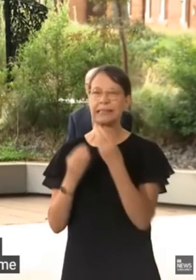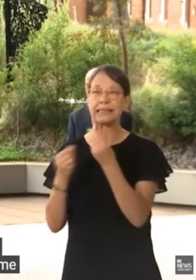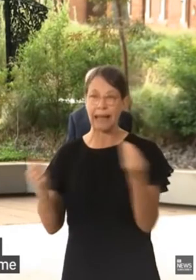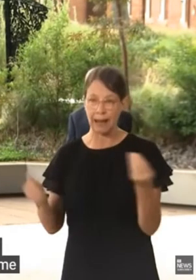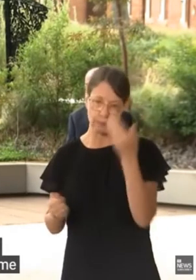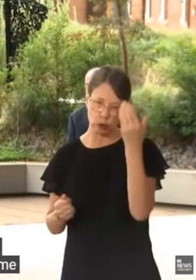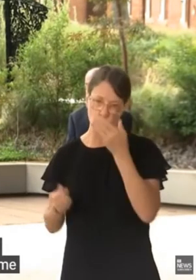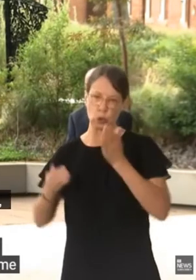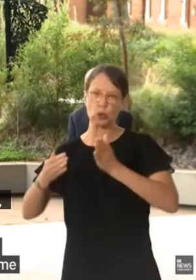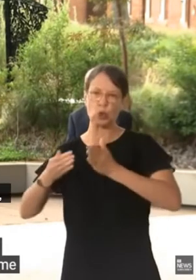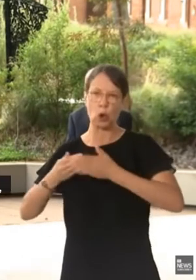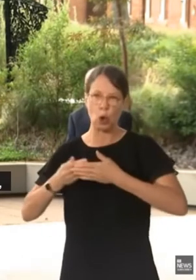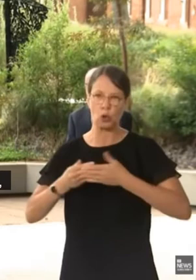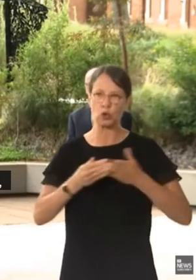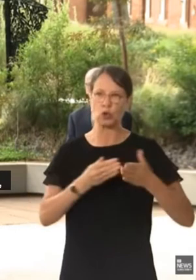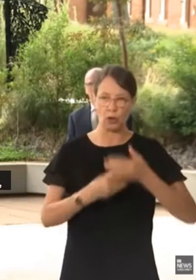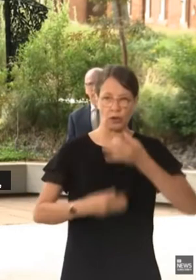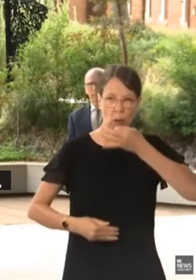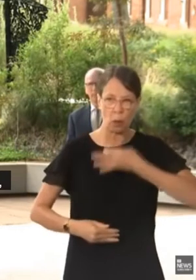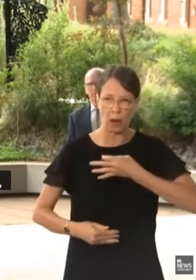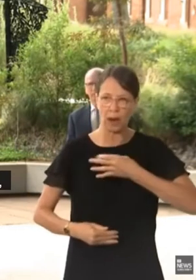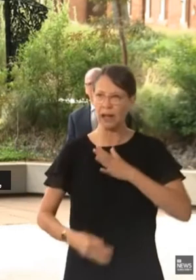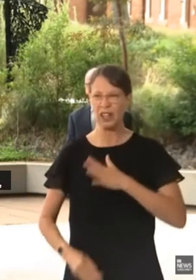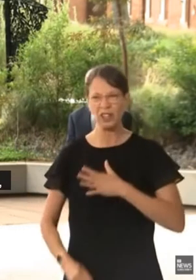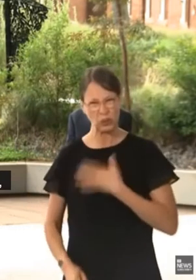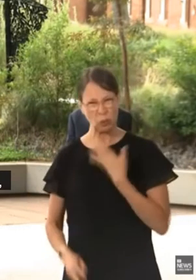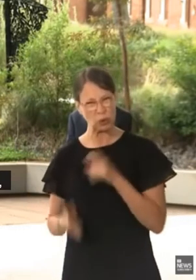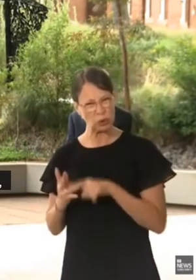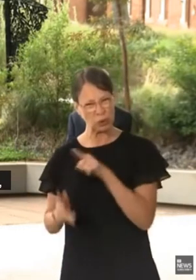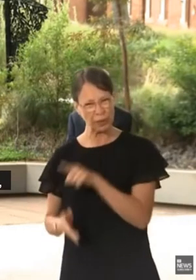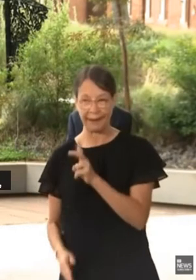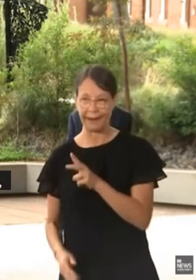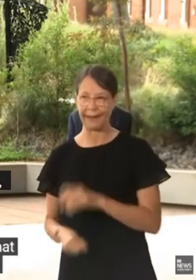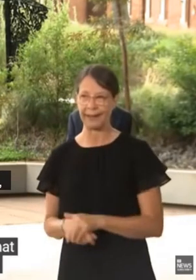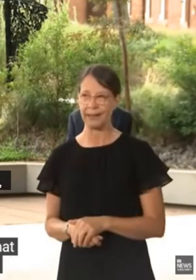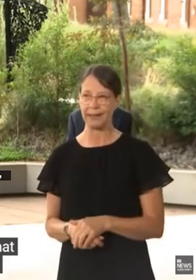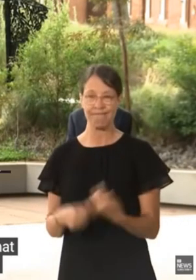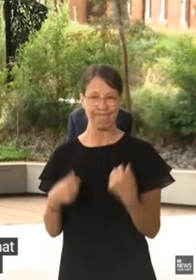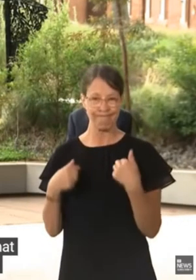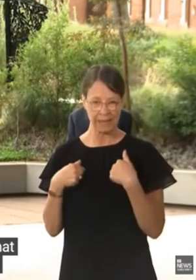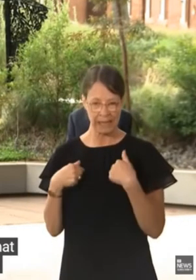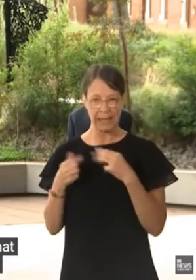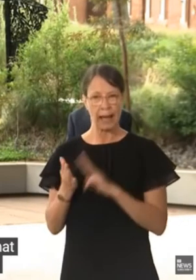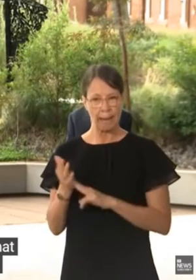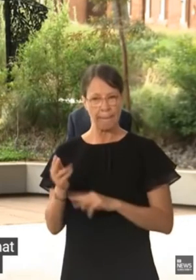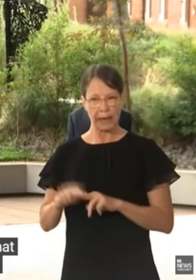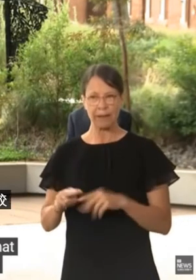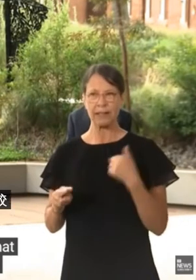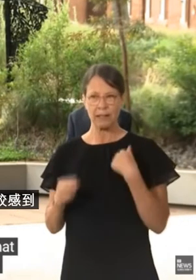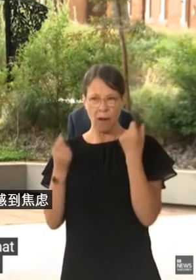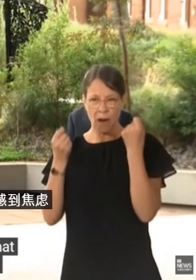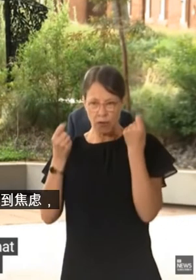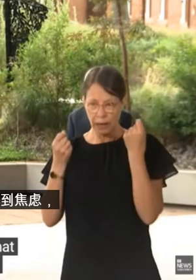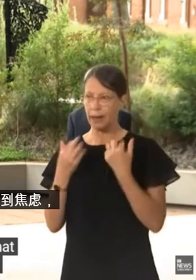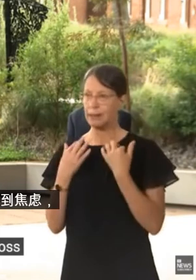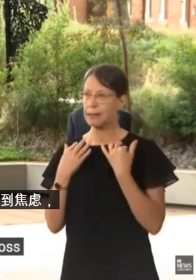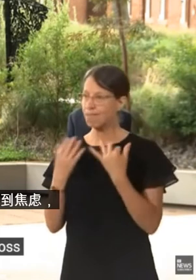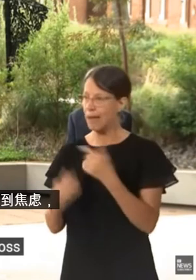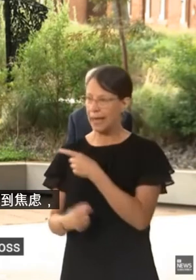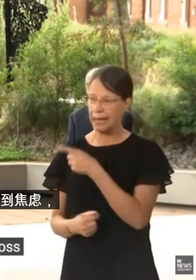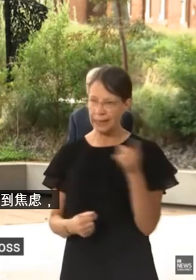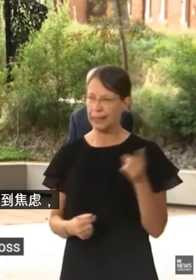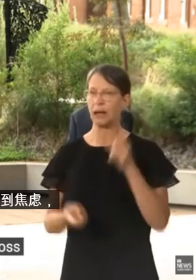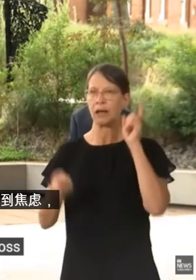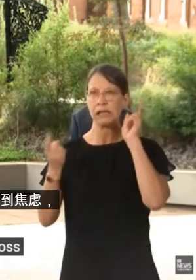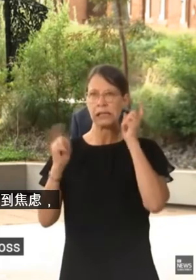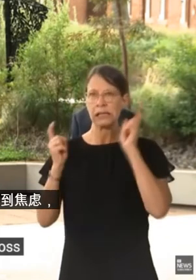schools. We obviously don't want to do that this year. I appreciate, as a parent, that many parents across the state are anxious in relation